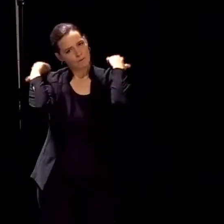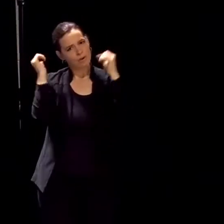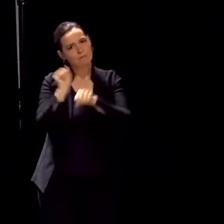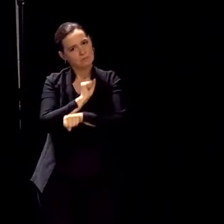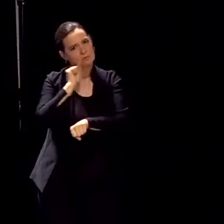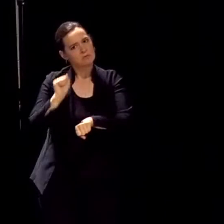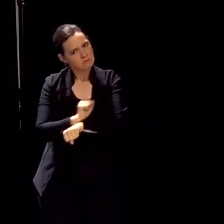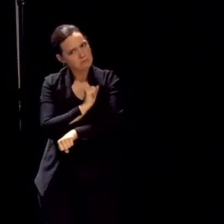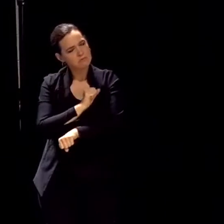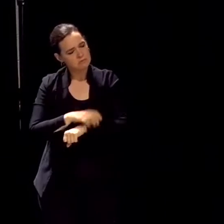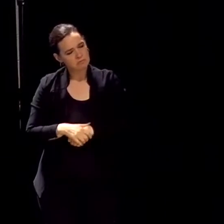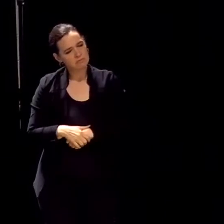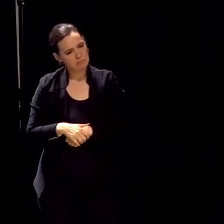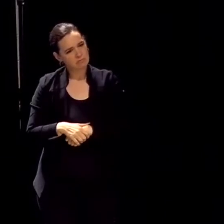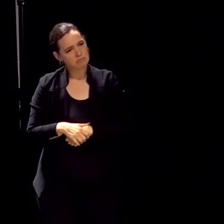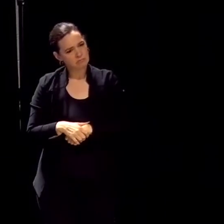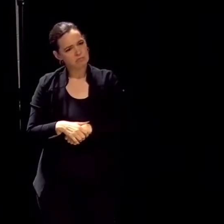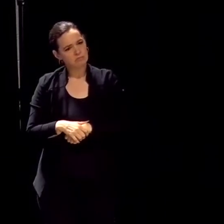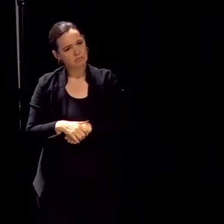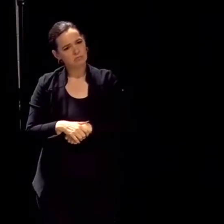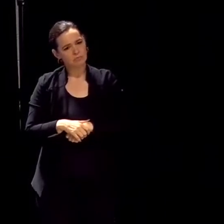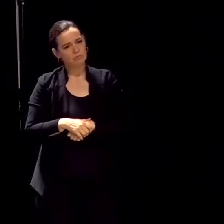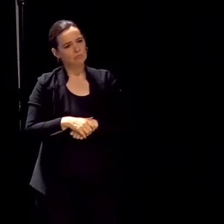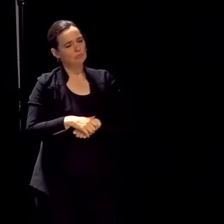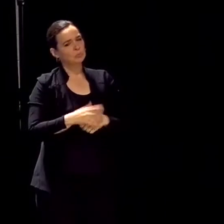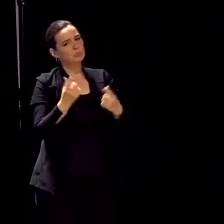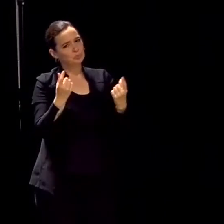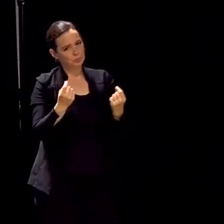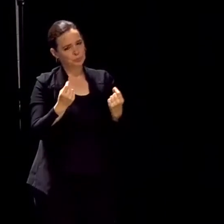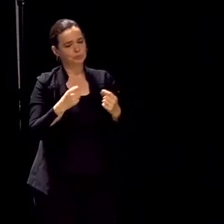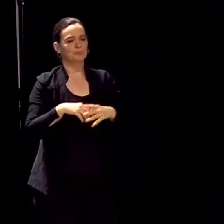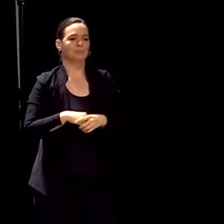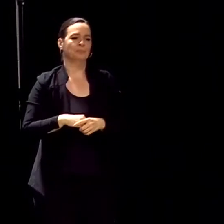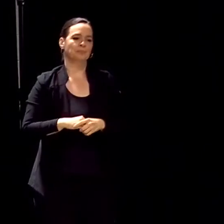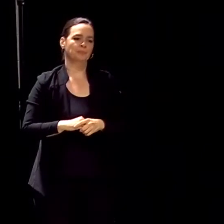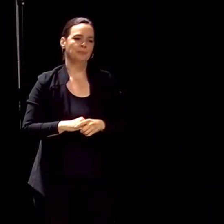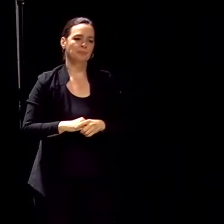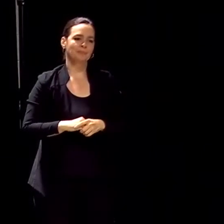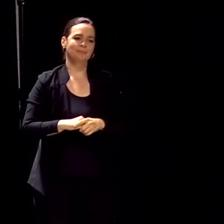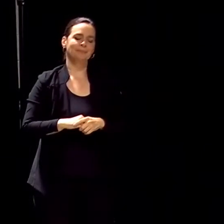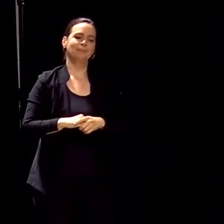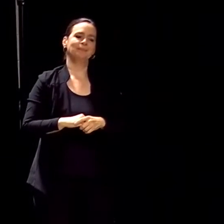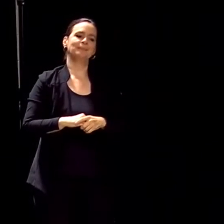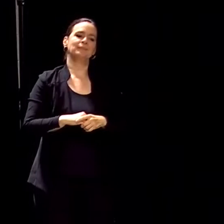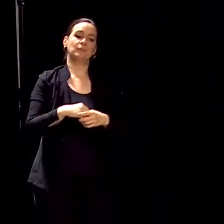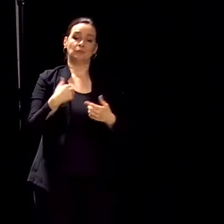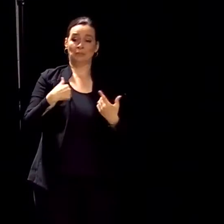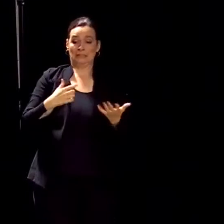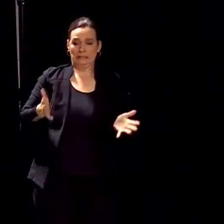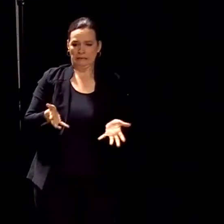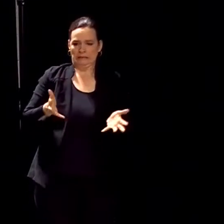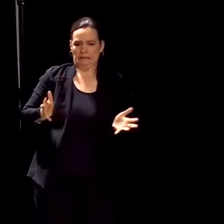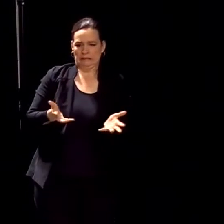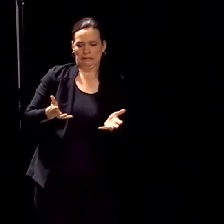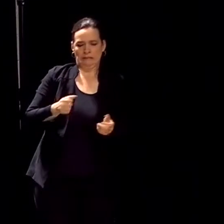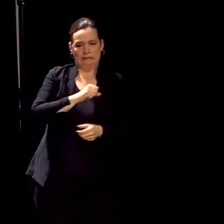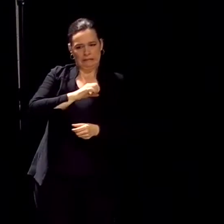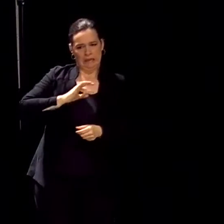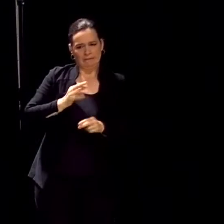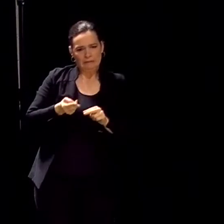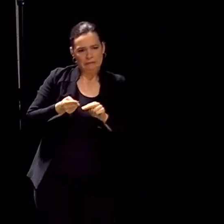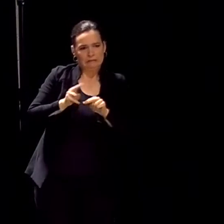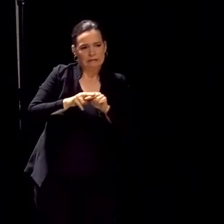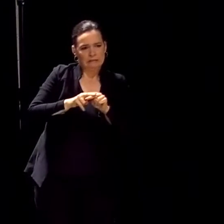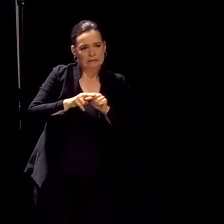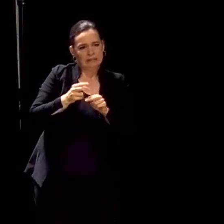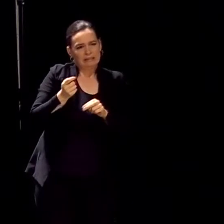difficult. And so we beef up the staffing. We continue to do this around the clock. But this